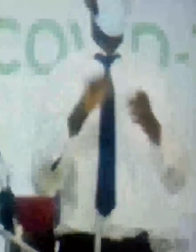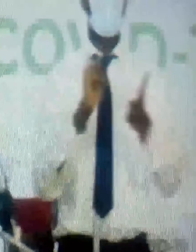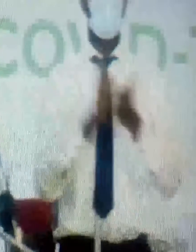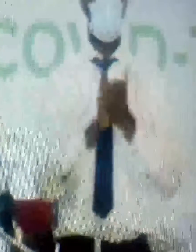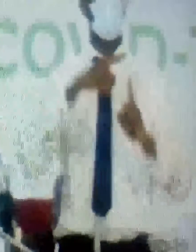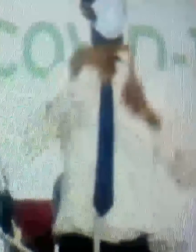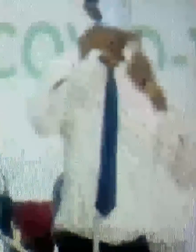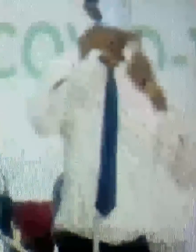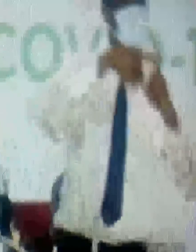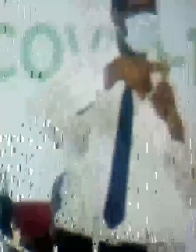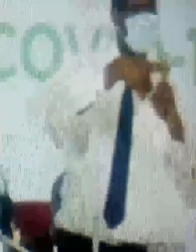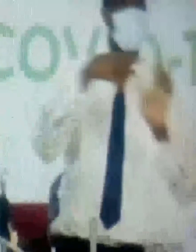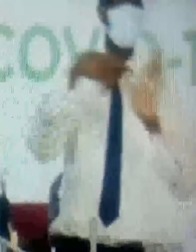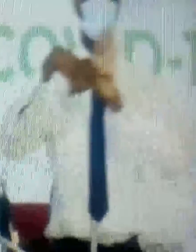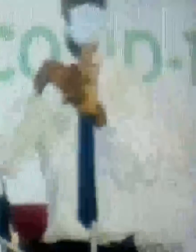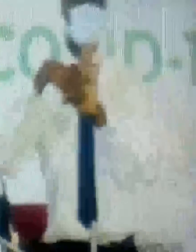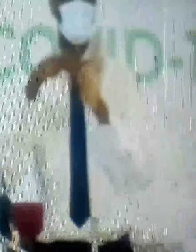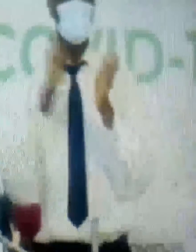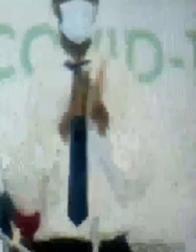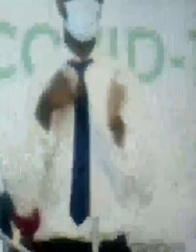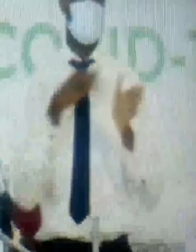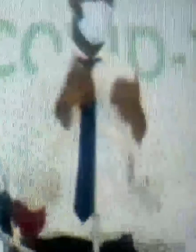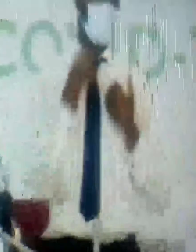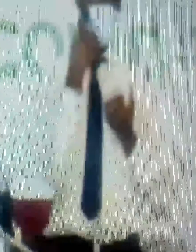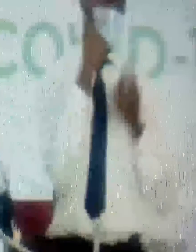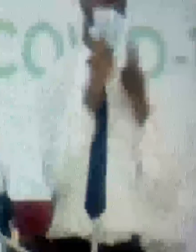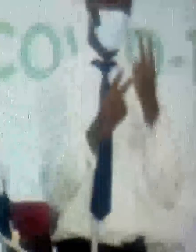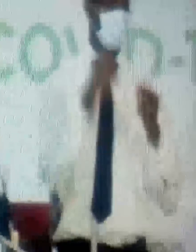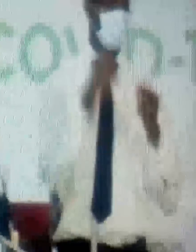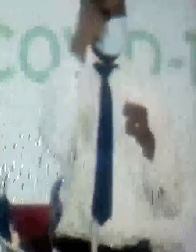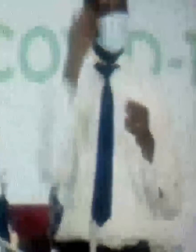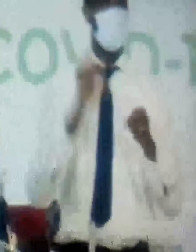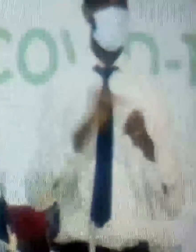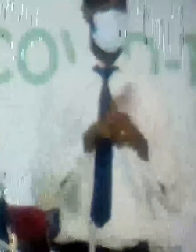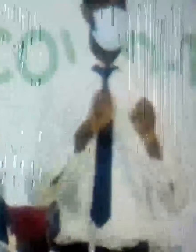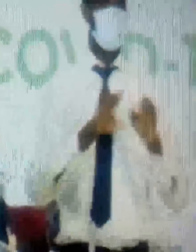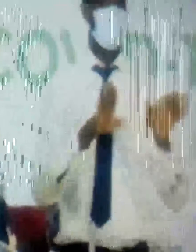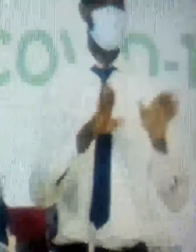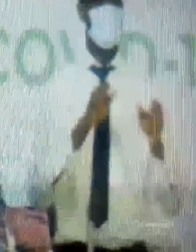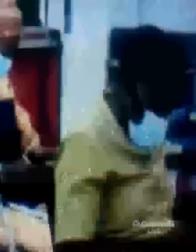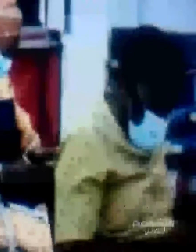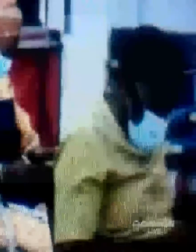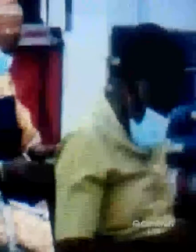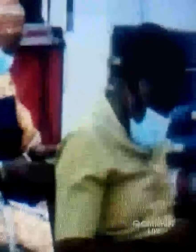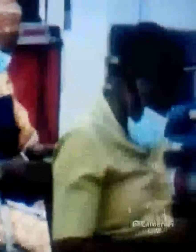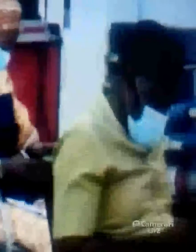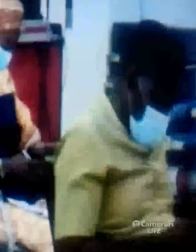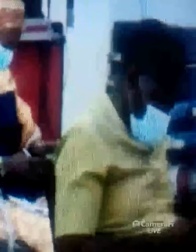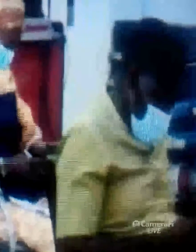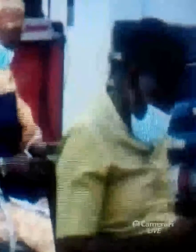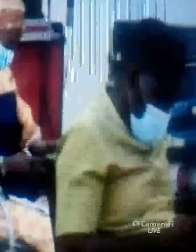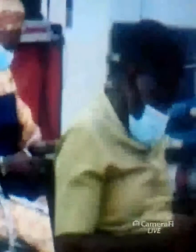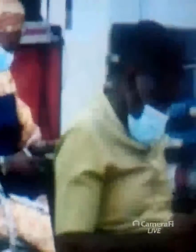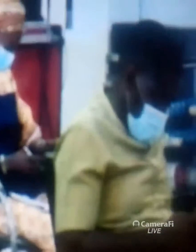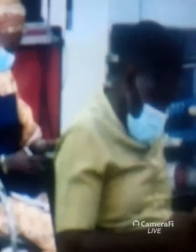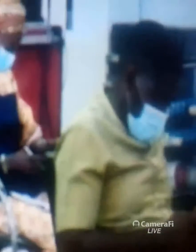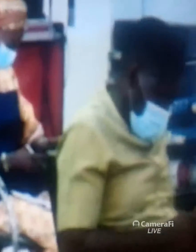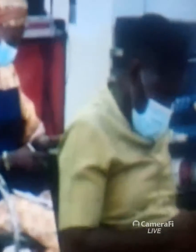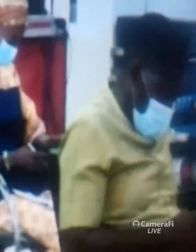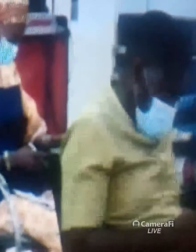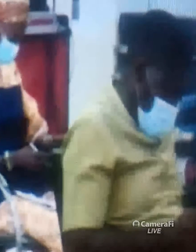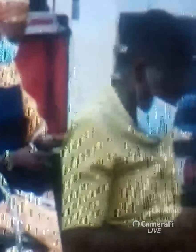positive and negative impacts that we have seen due to COVID-19 pandemic. Thank you very much.